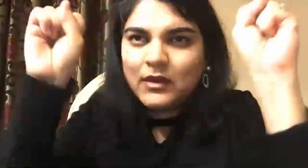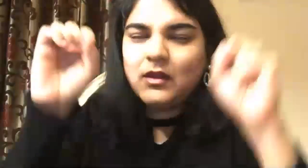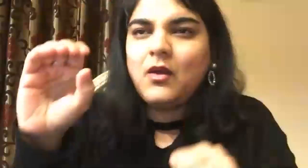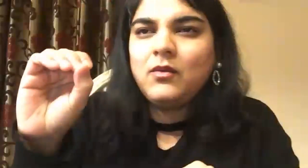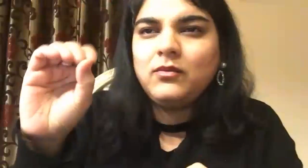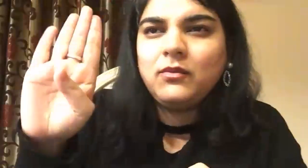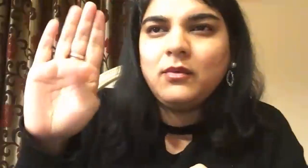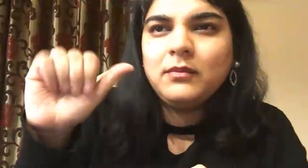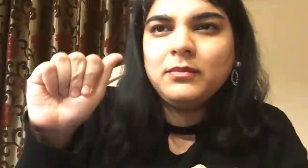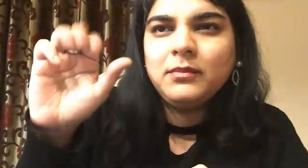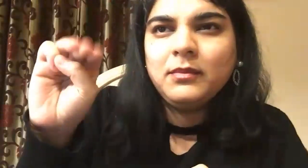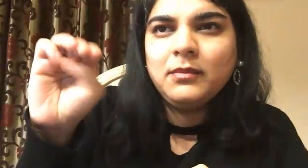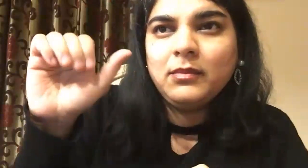Alert. Shanti has joined the meeting.